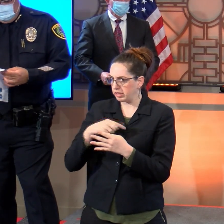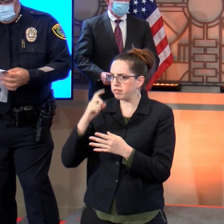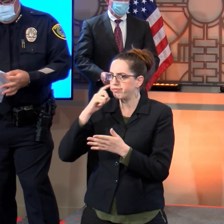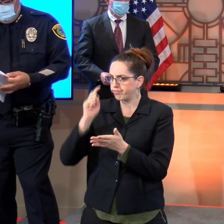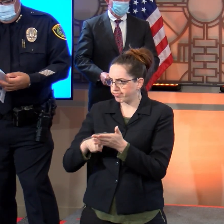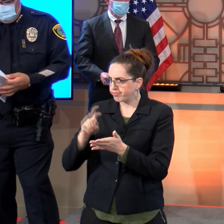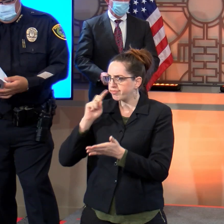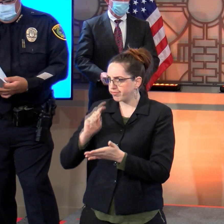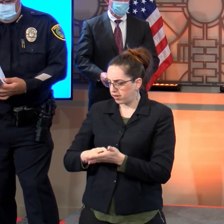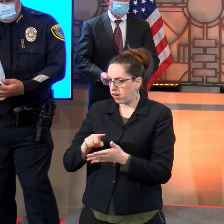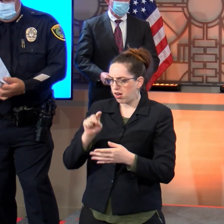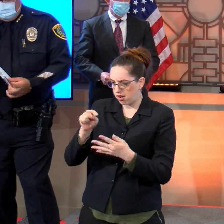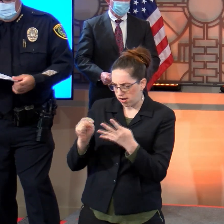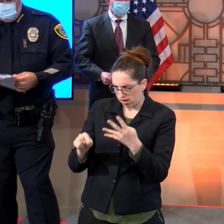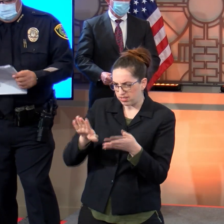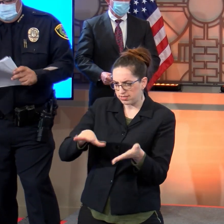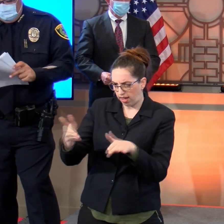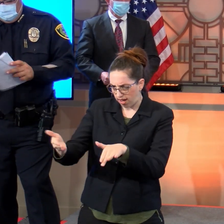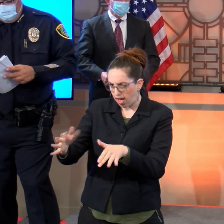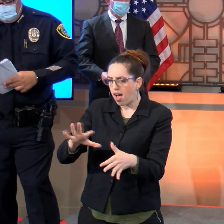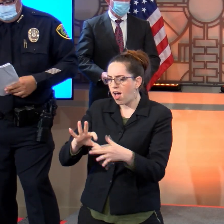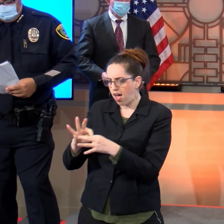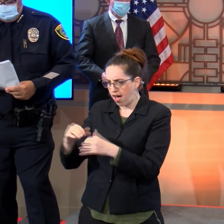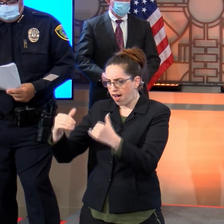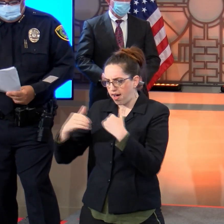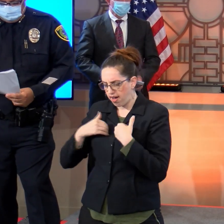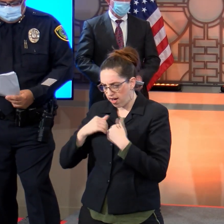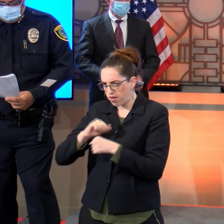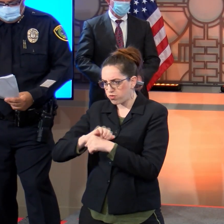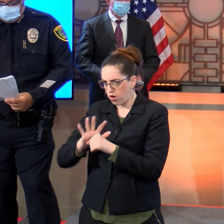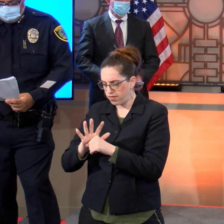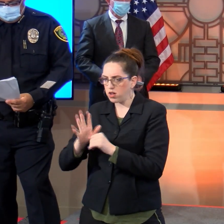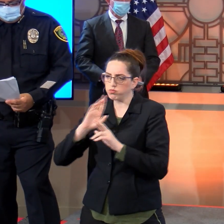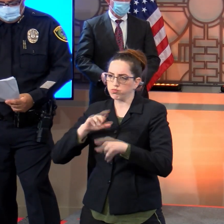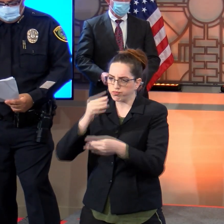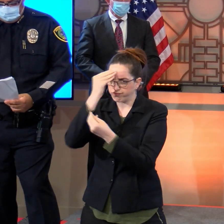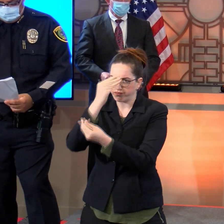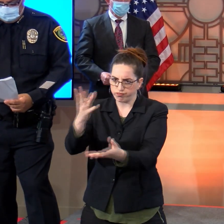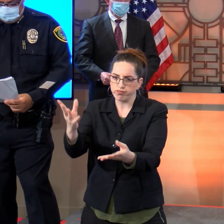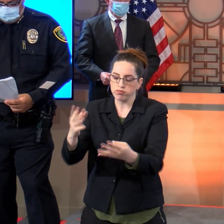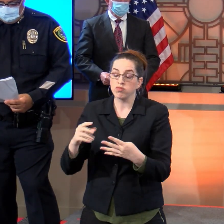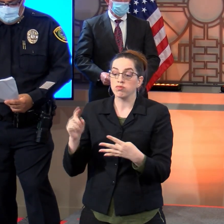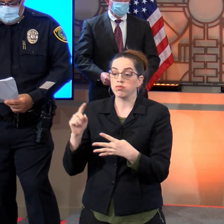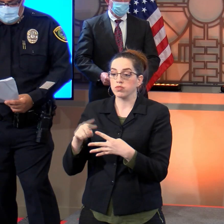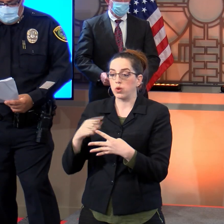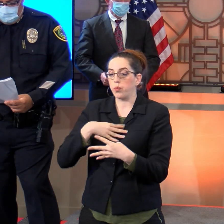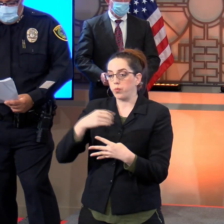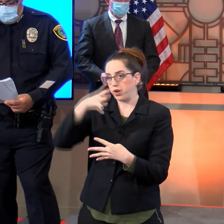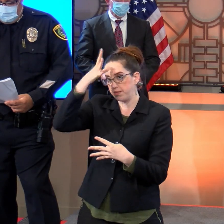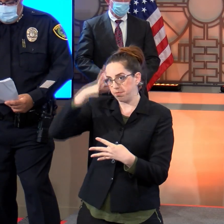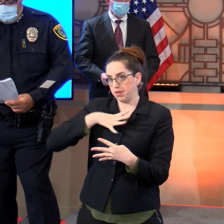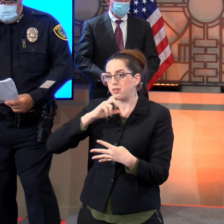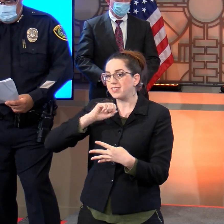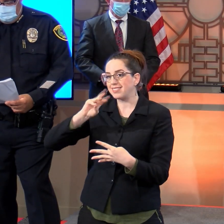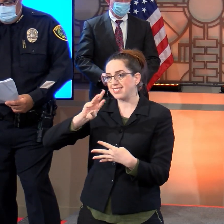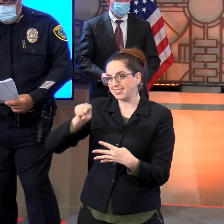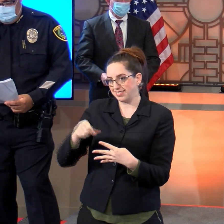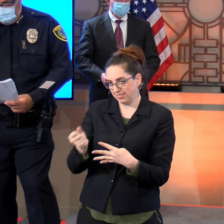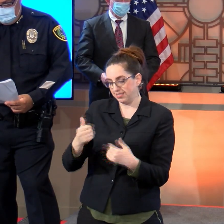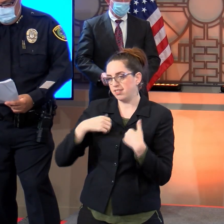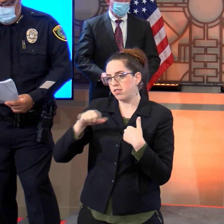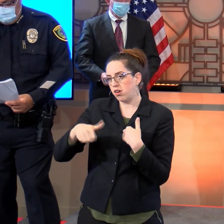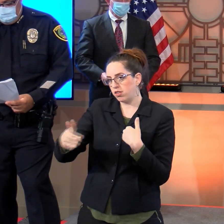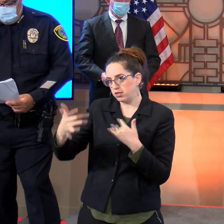they connecting them to COVID-19, then we report them when we get the information. So this is a white man in his 60s with underlying